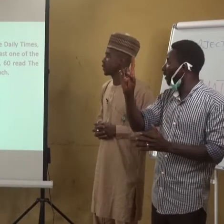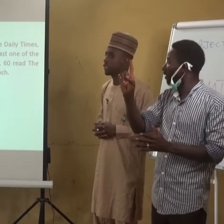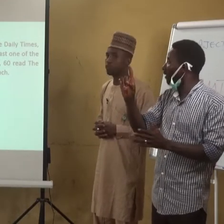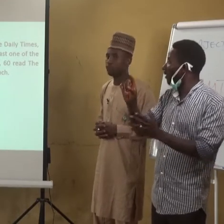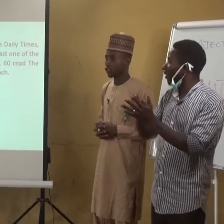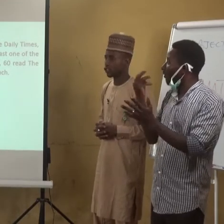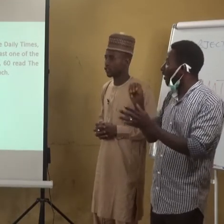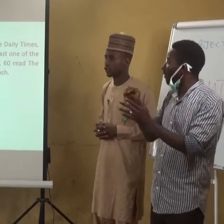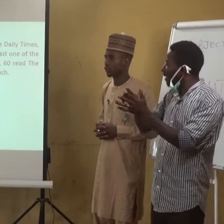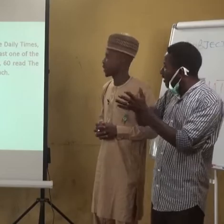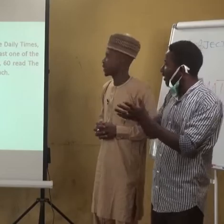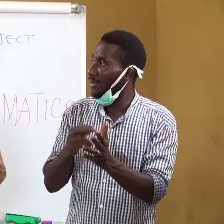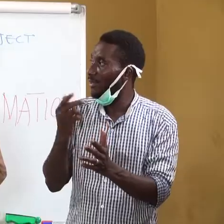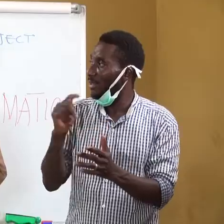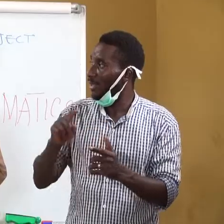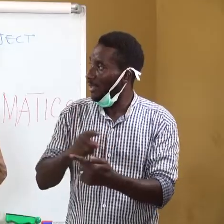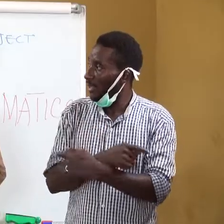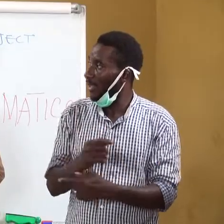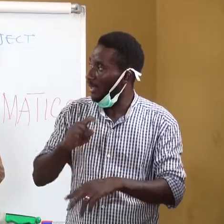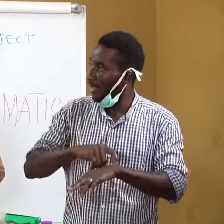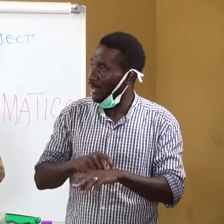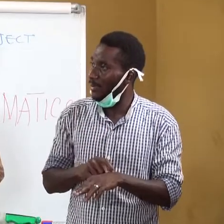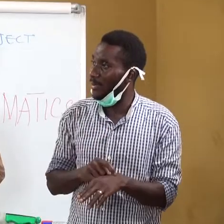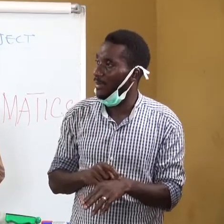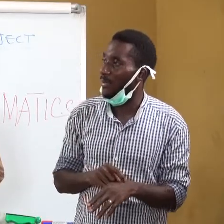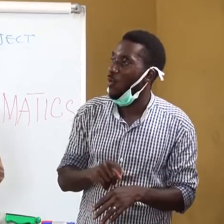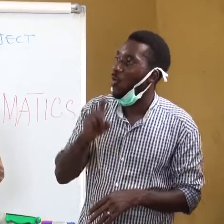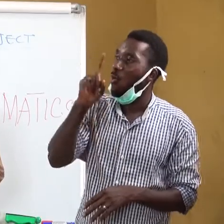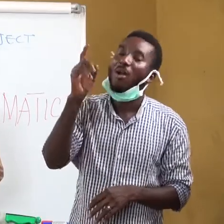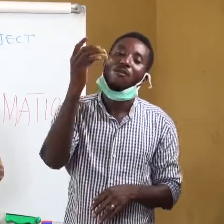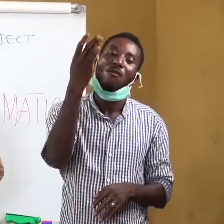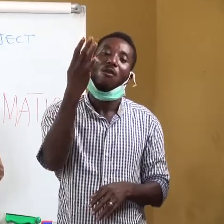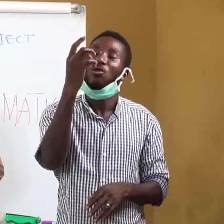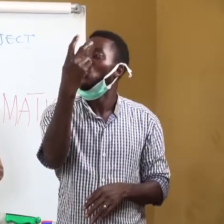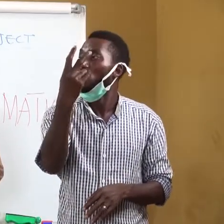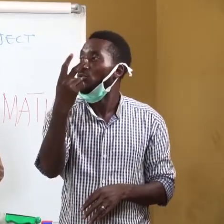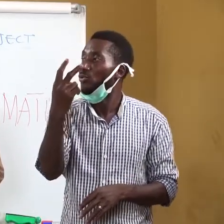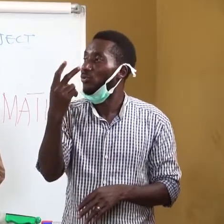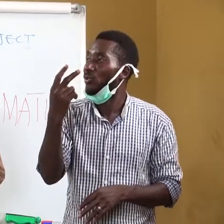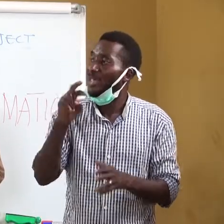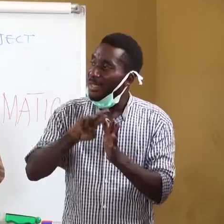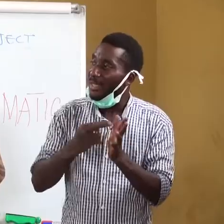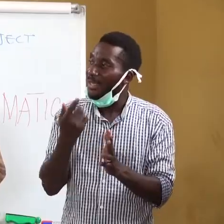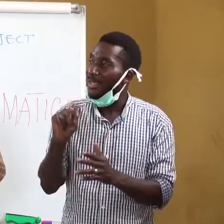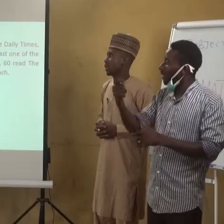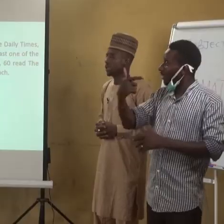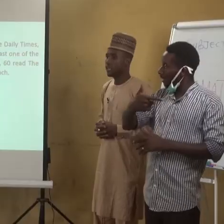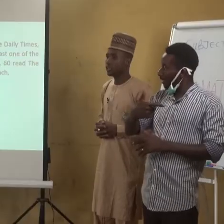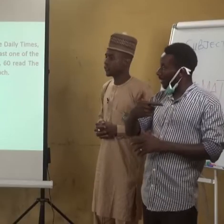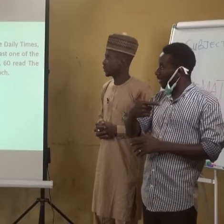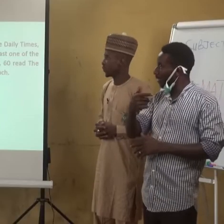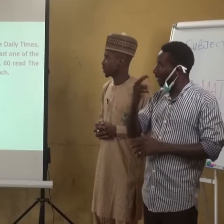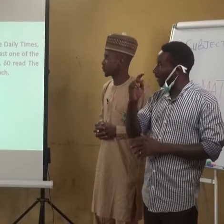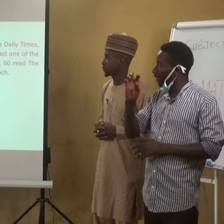117 read Punch, and each read at least one of the 3 papers.